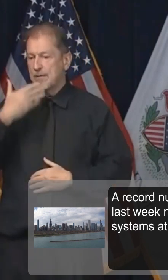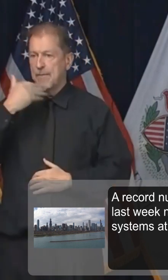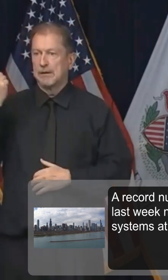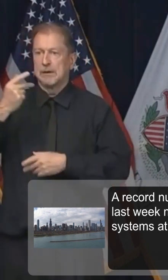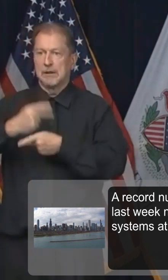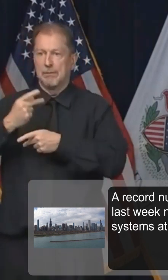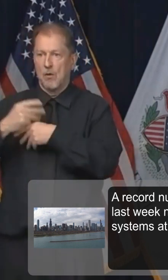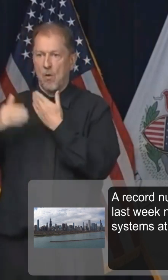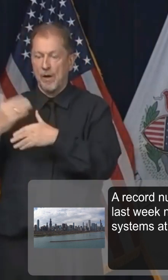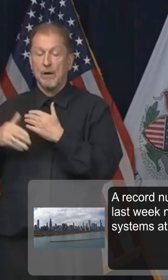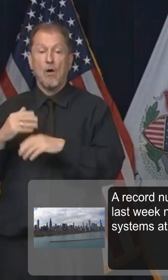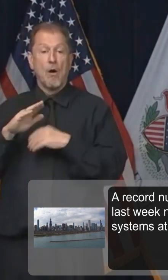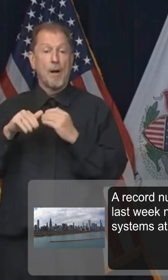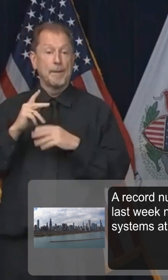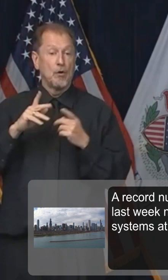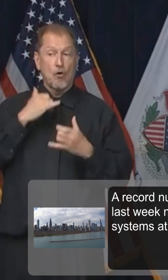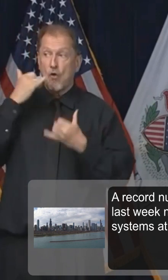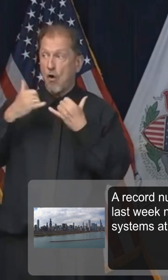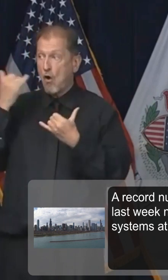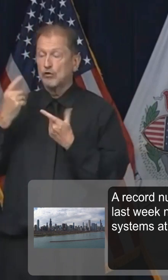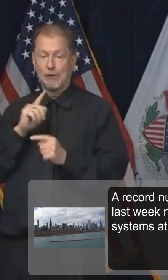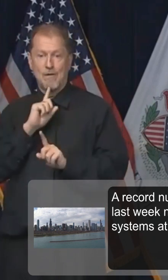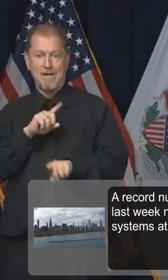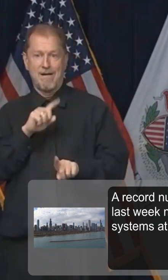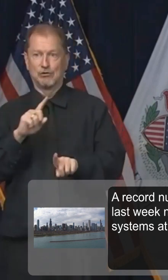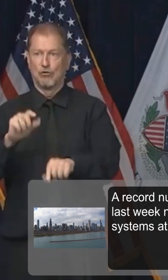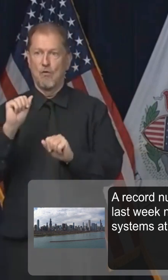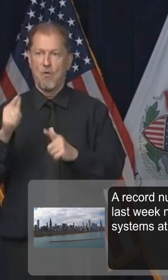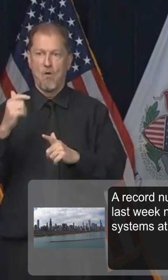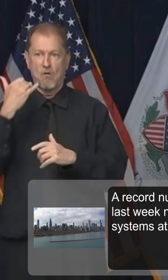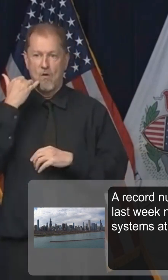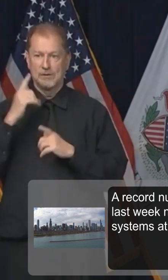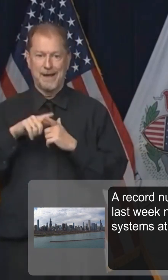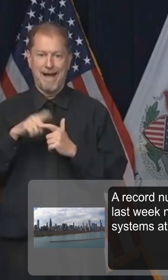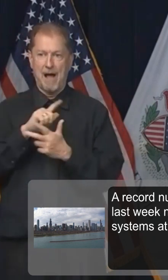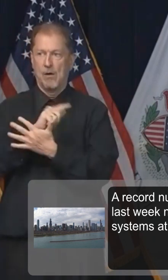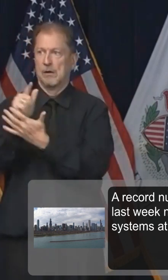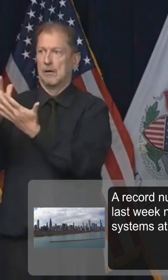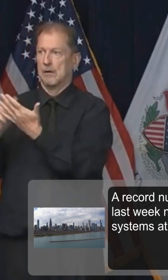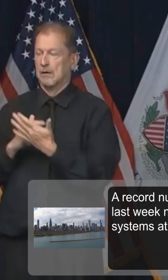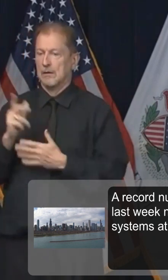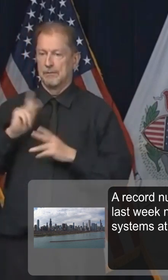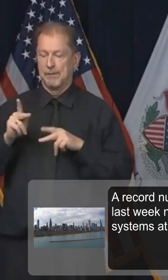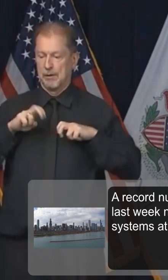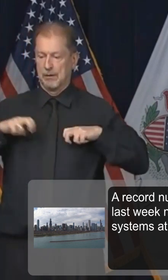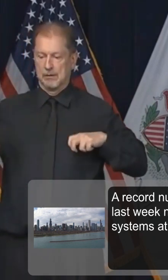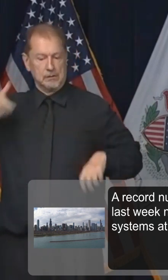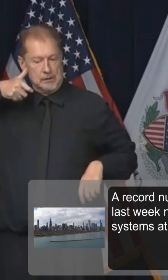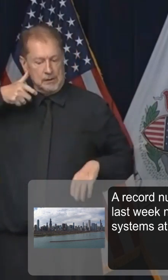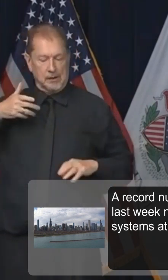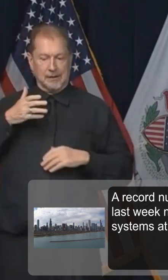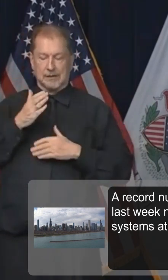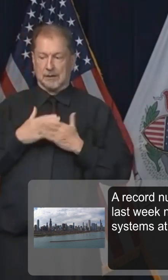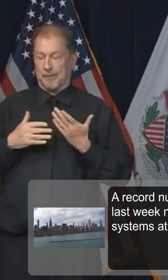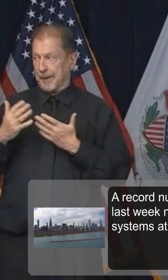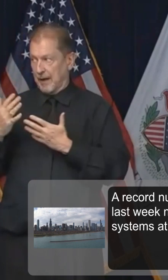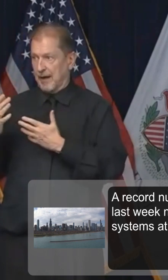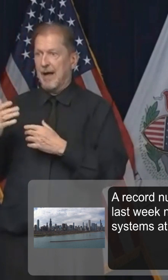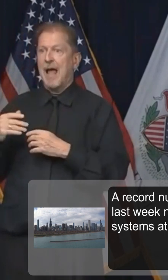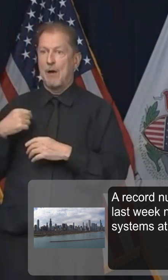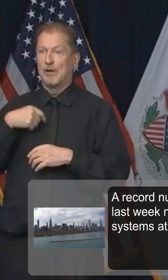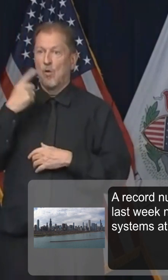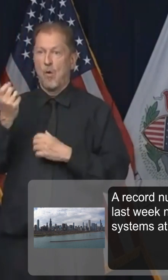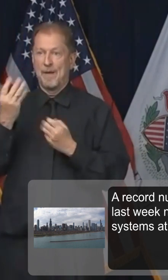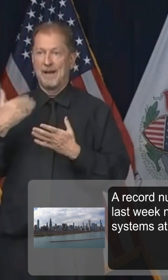both answer every call, which is hard to do because, we have a system that just there aren't enough people. We've asked many of our staff to